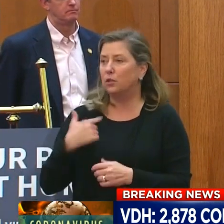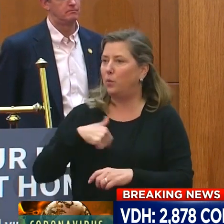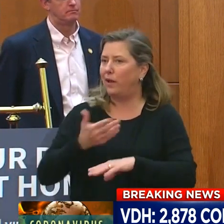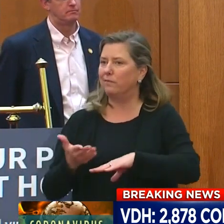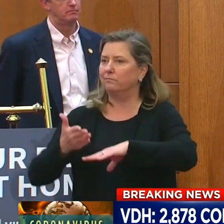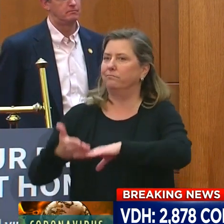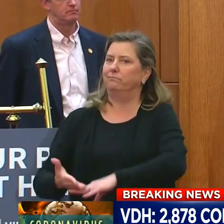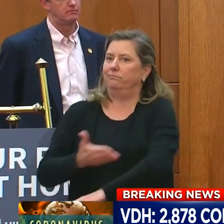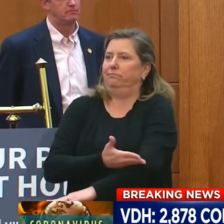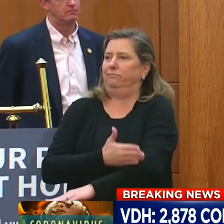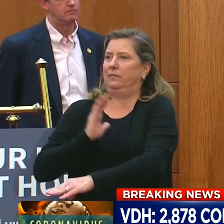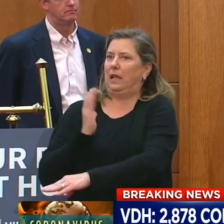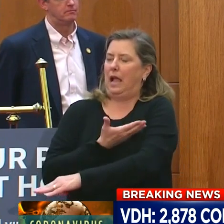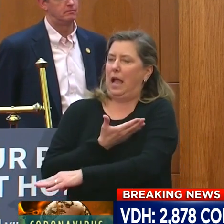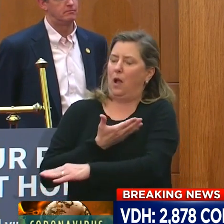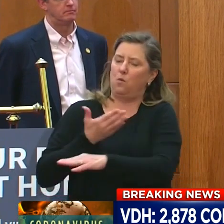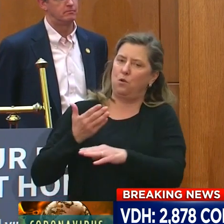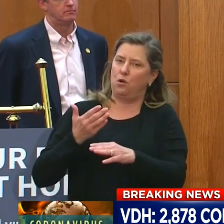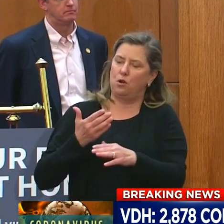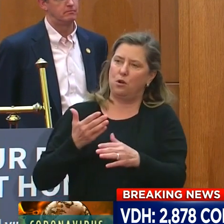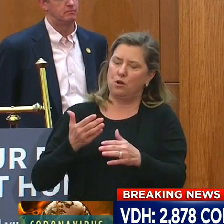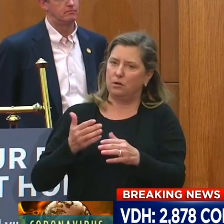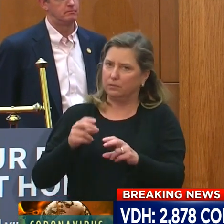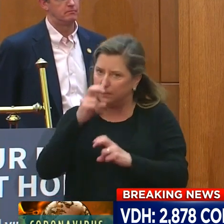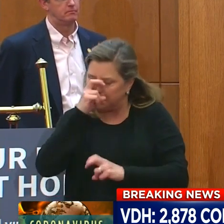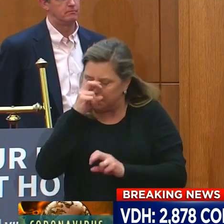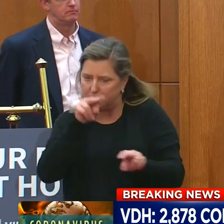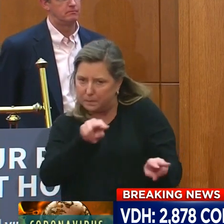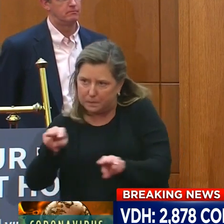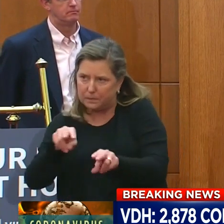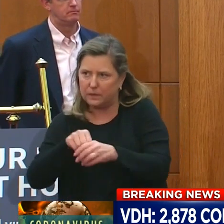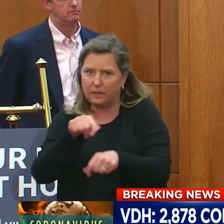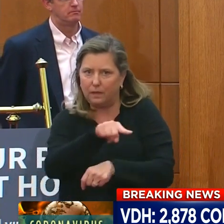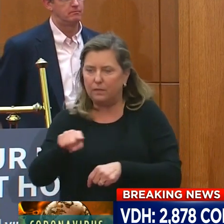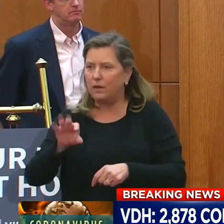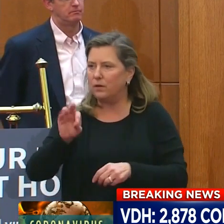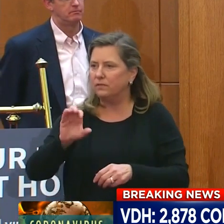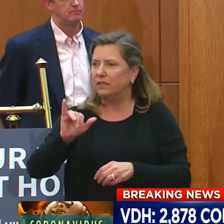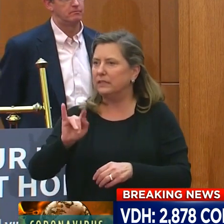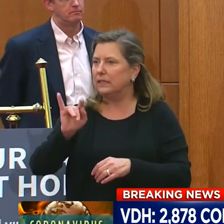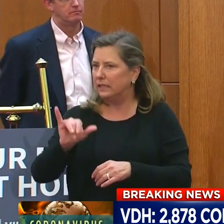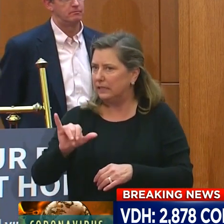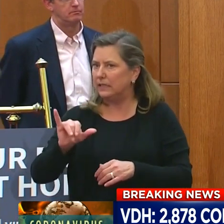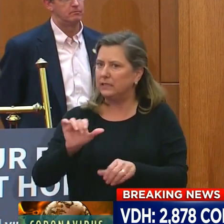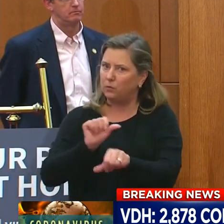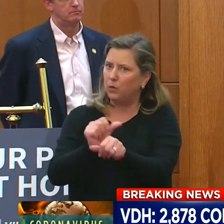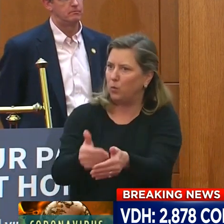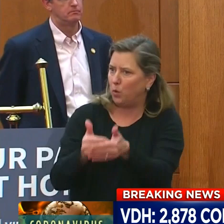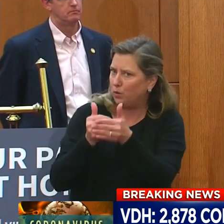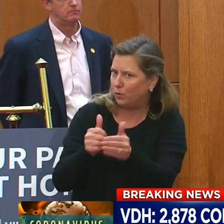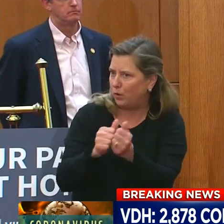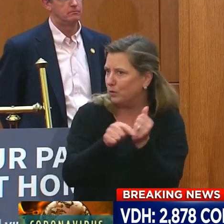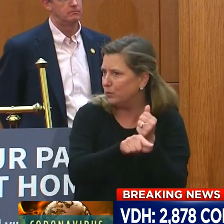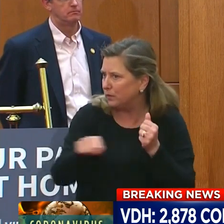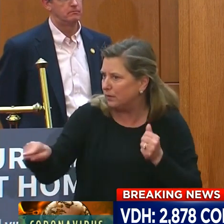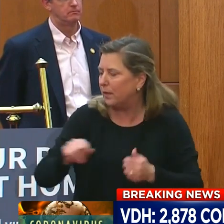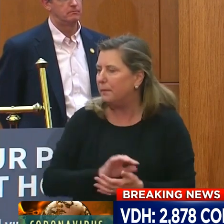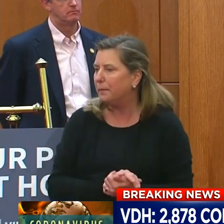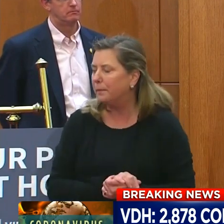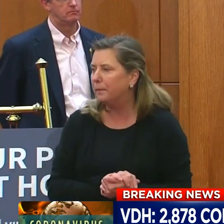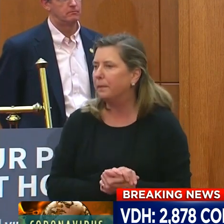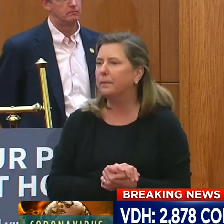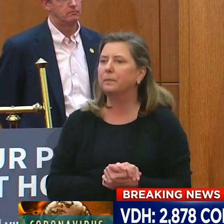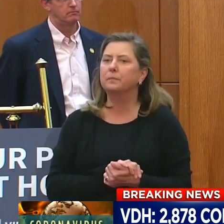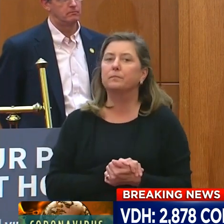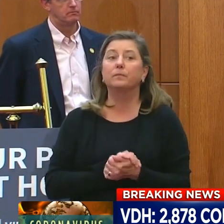our vigilance and surveillance in these facilities and worked more closely with them. And as the governor announced,